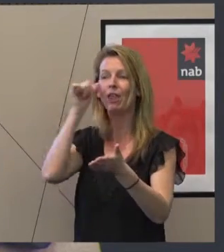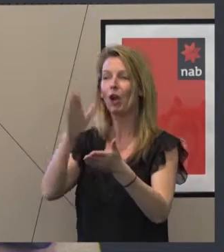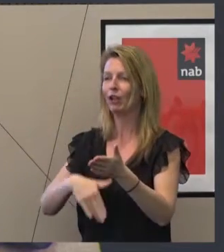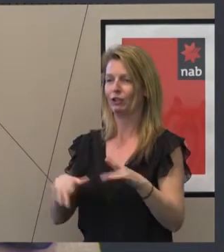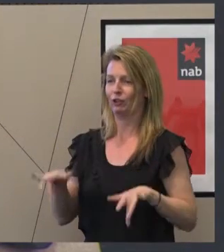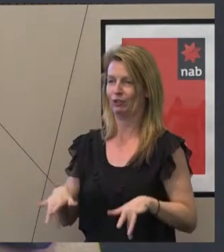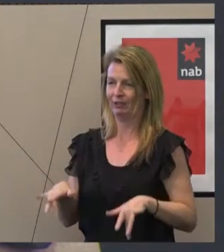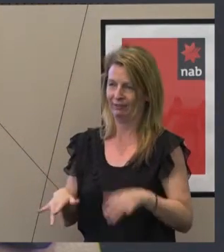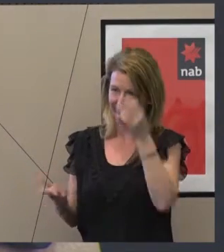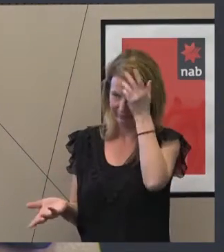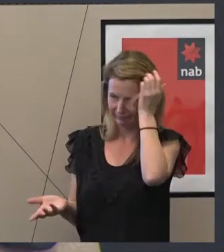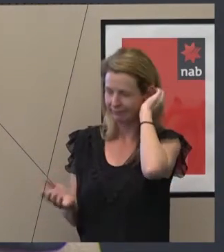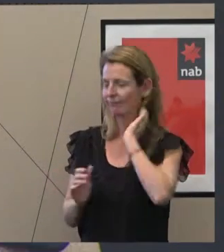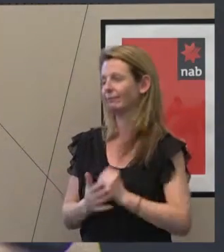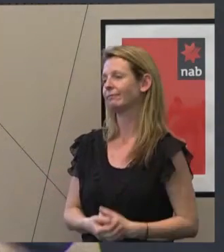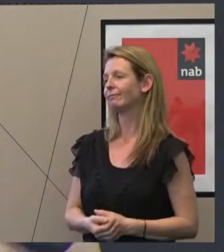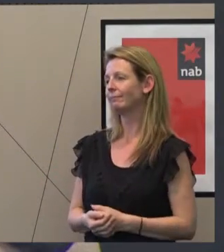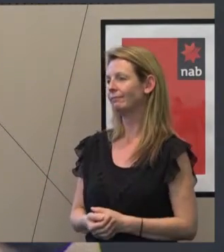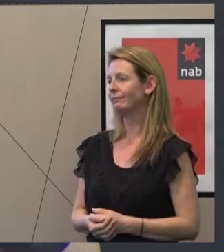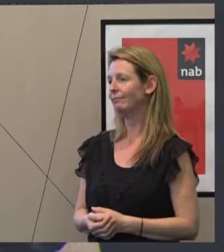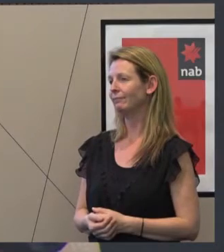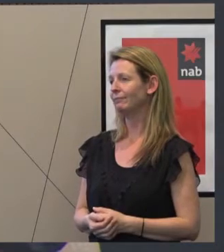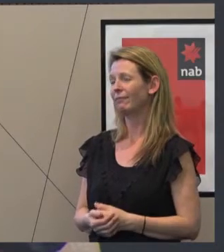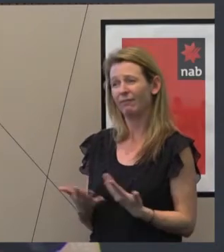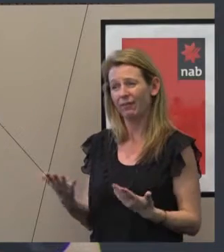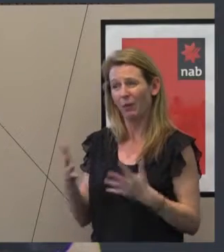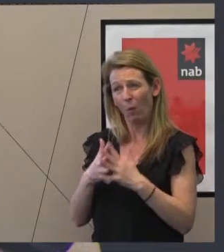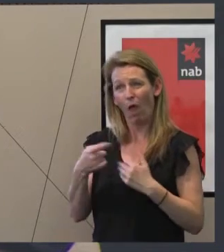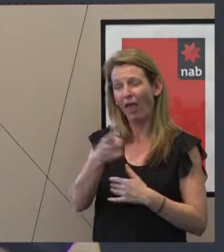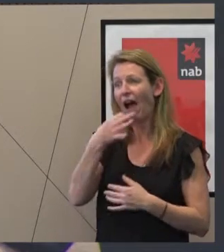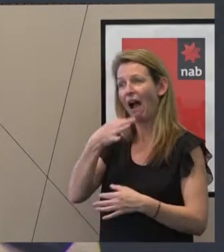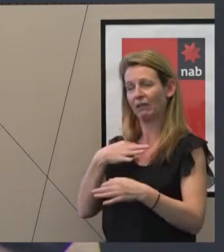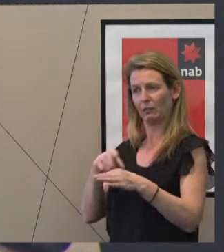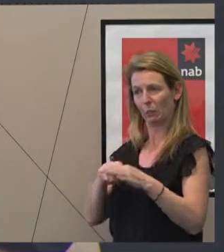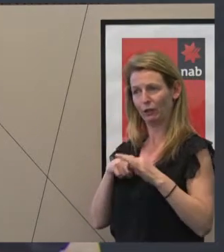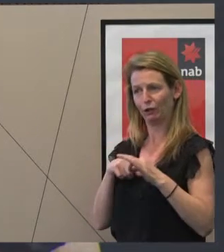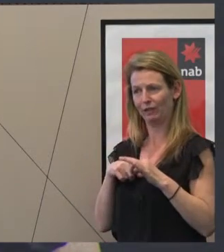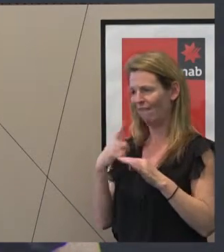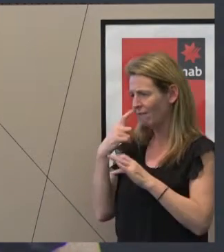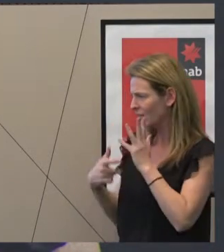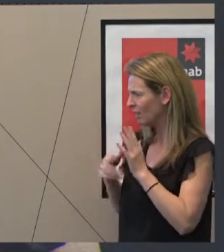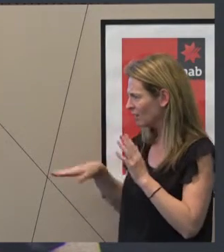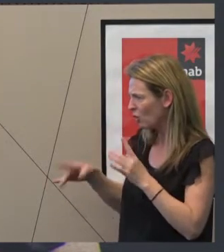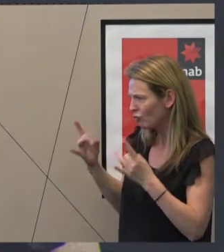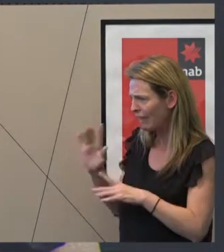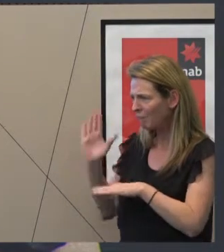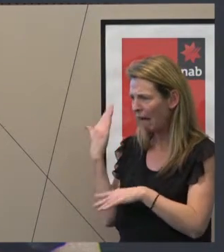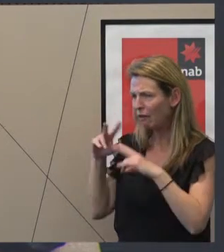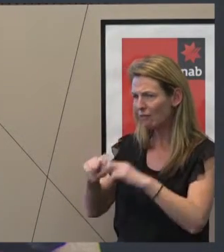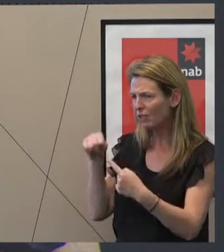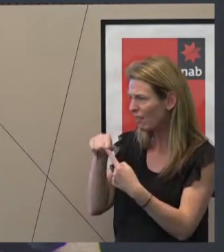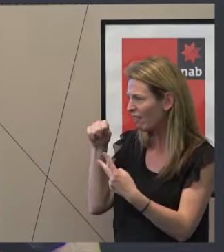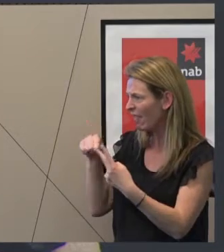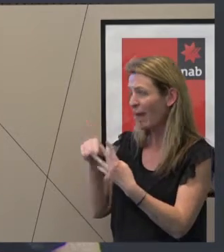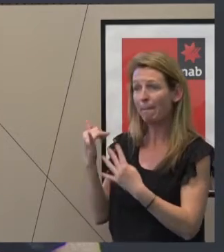into practice. And ask us questions. Find out what's already known. There might